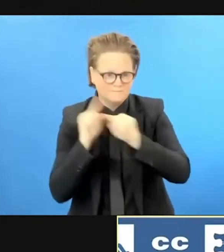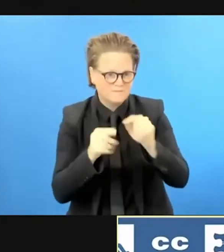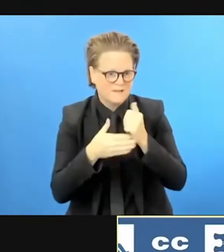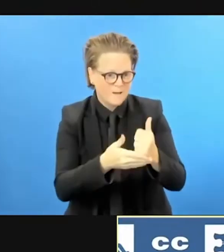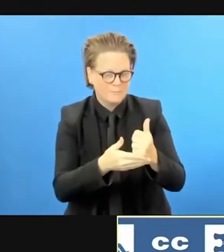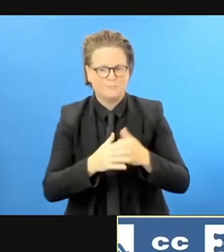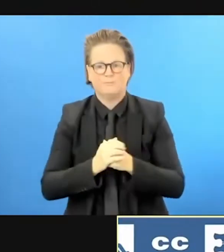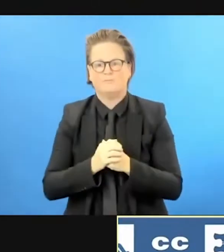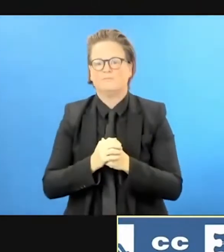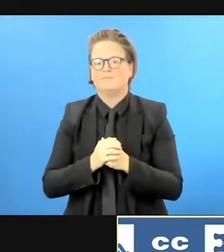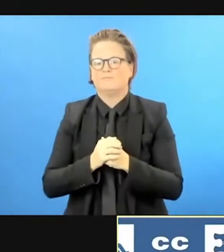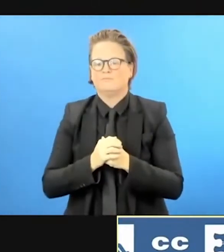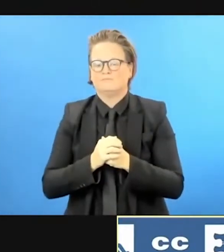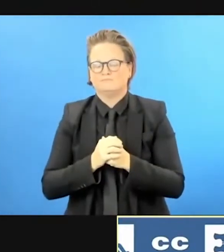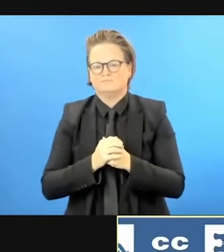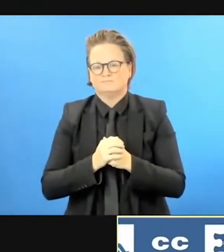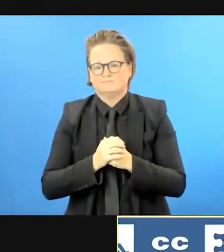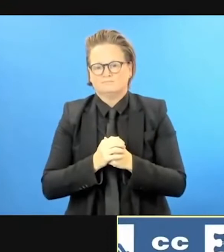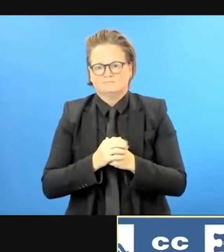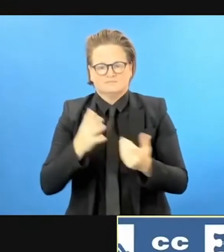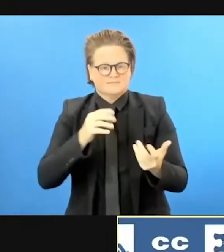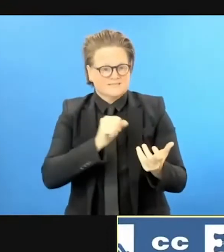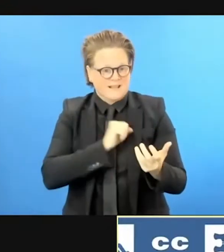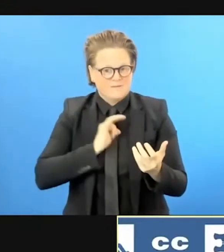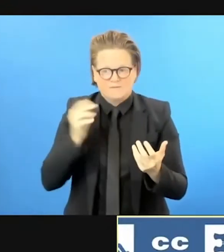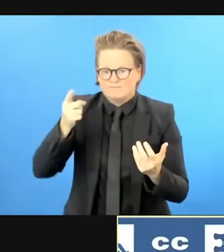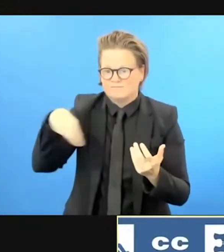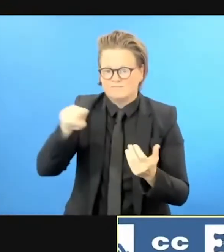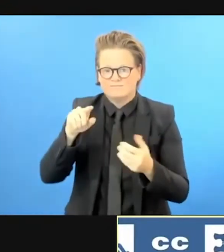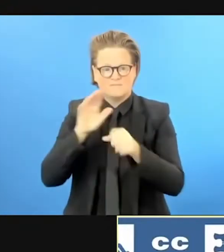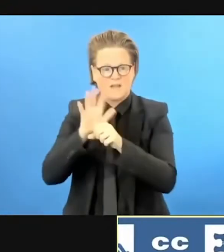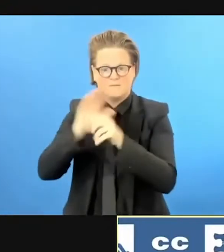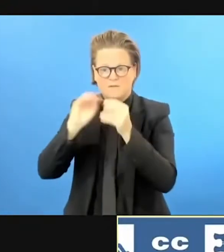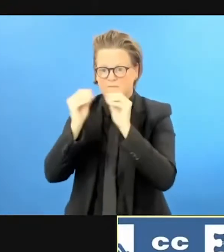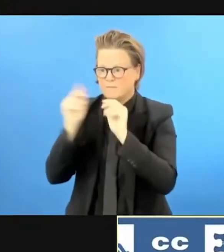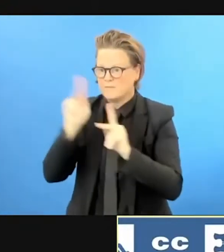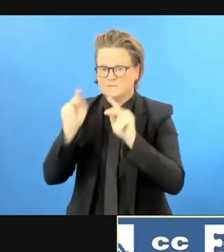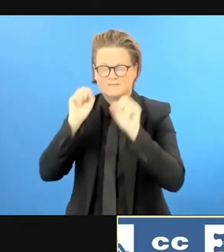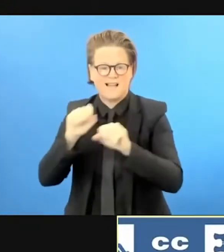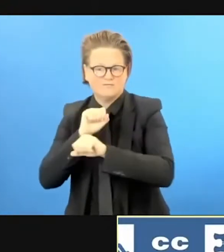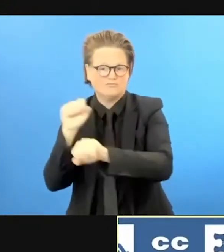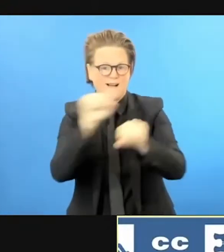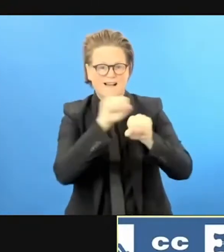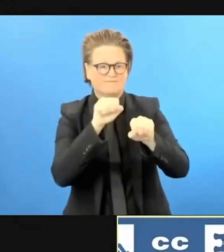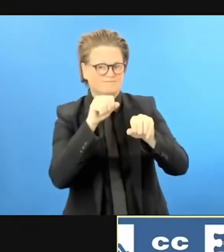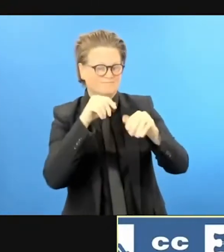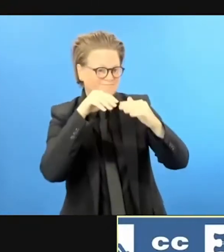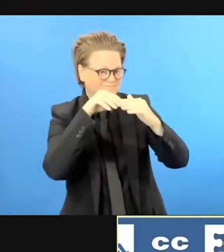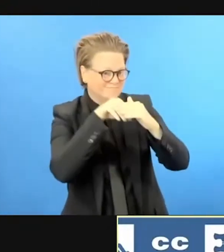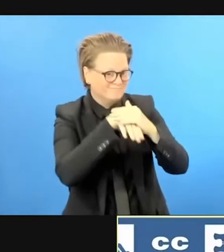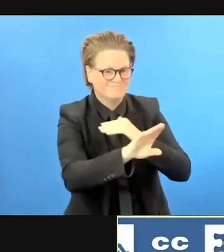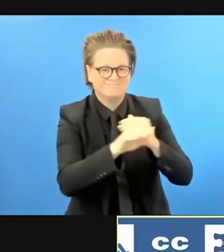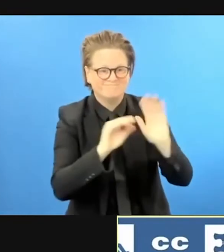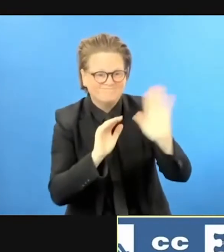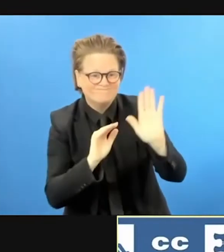that our colleagues in the Department of Public Health have to help to be responsive in that